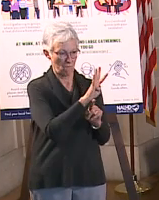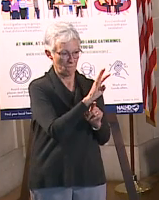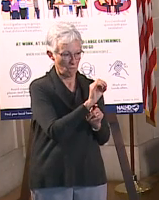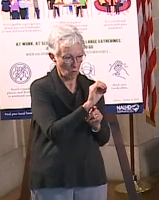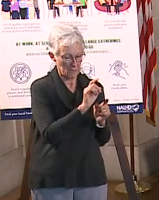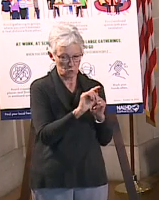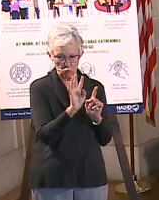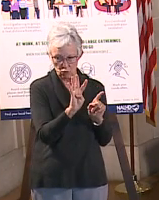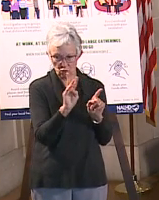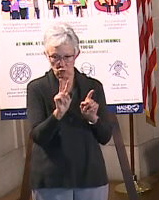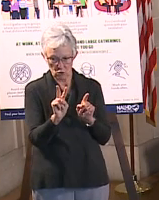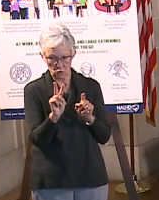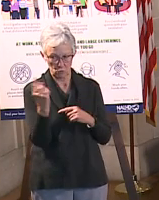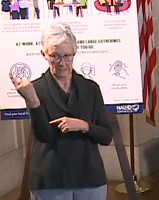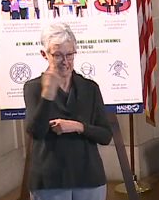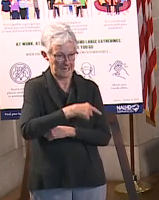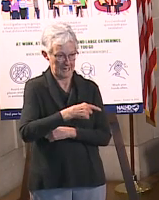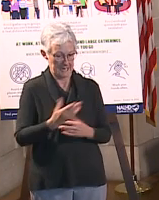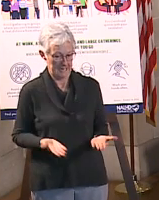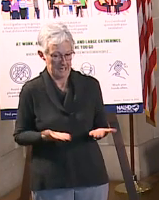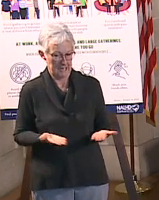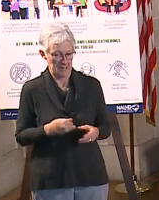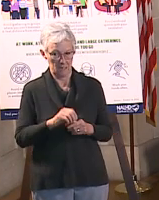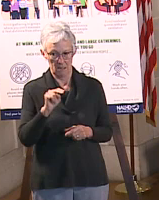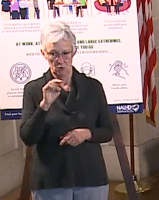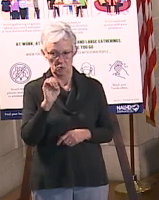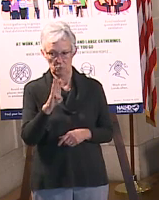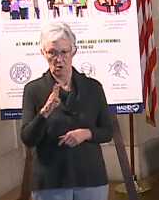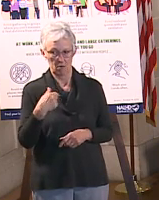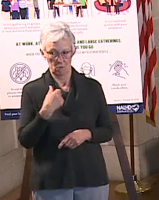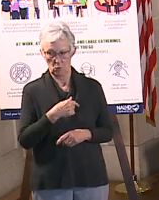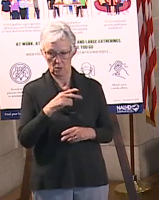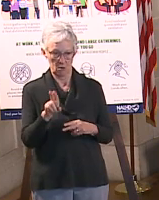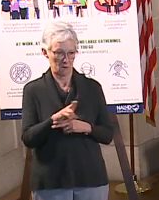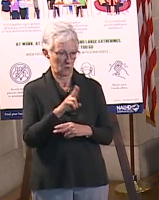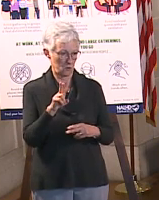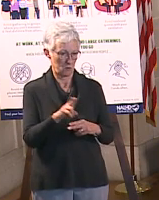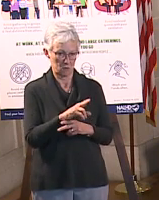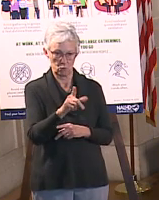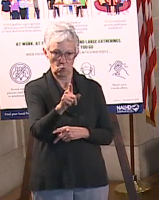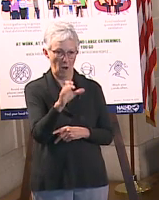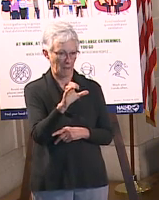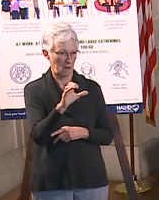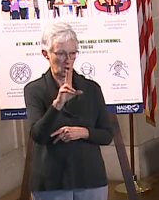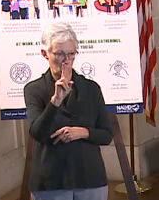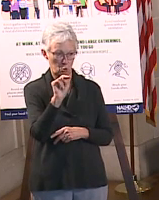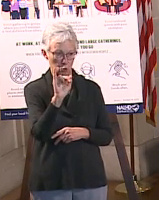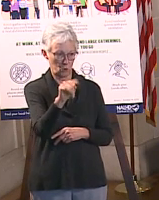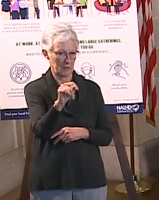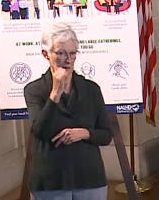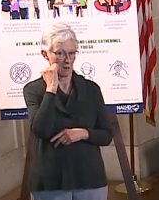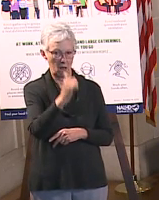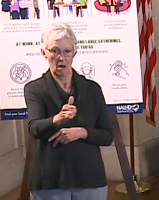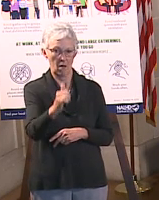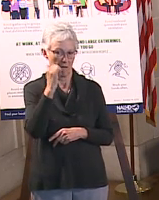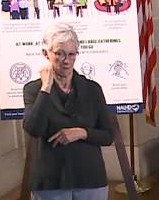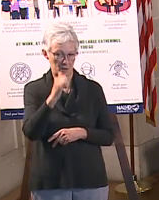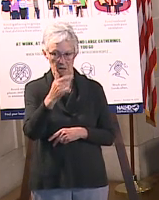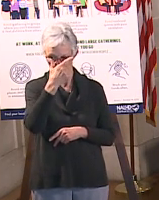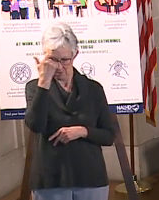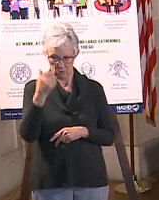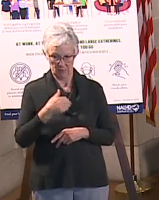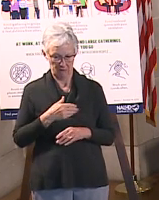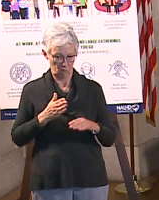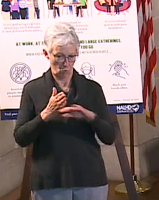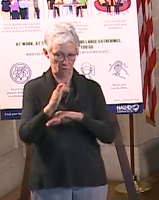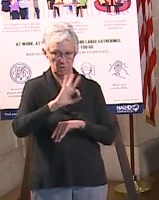here in Nebraska alone, we go through hundreds of units a day for the 90 hospitals to which we supply blood. So